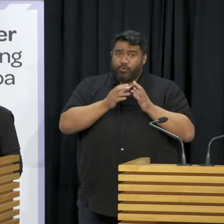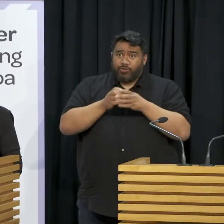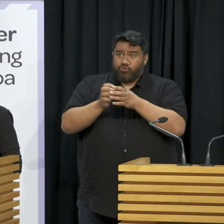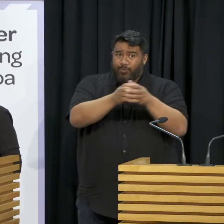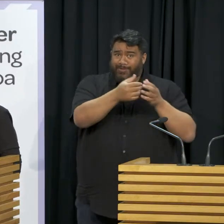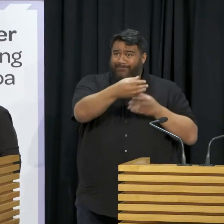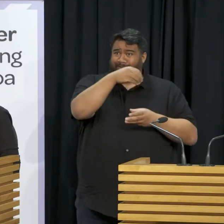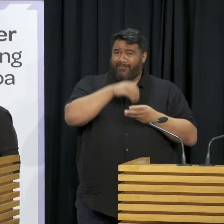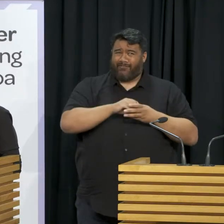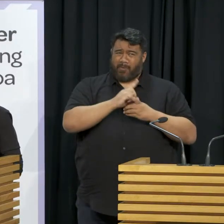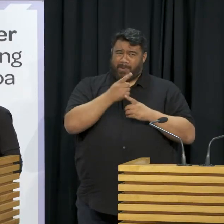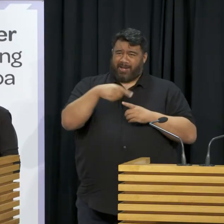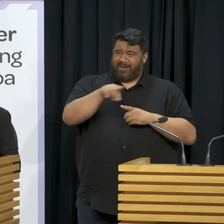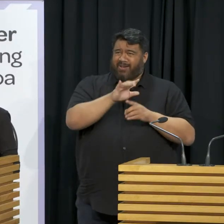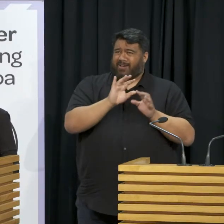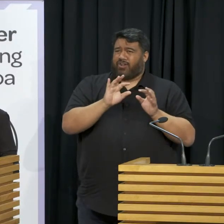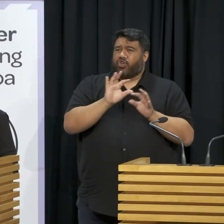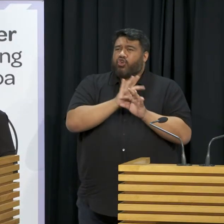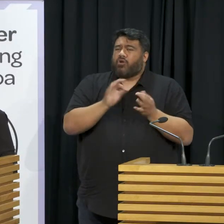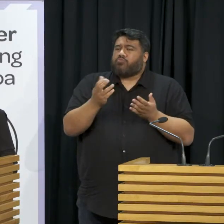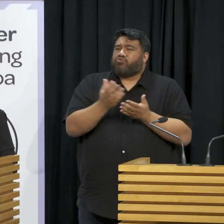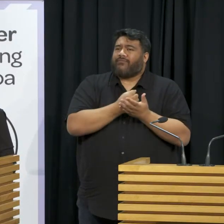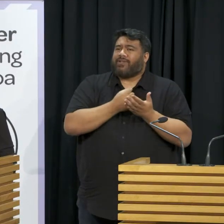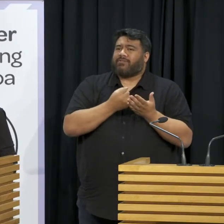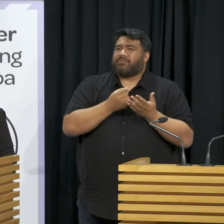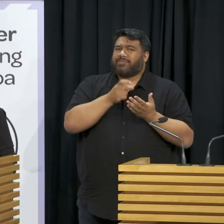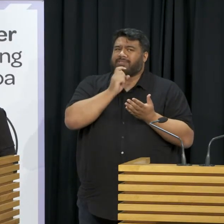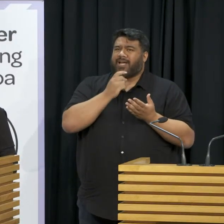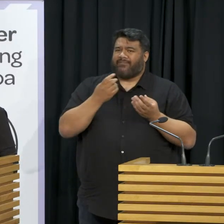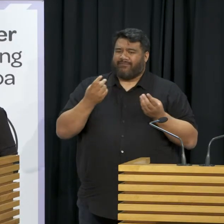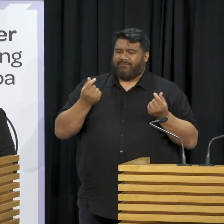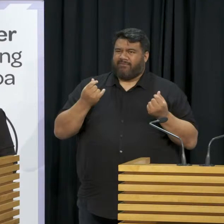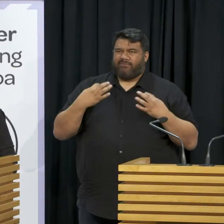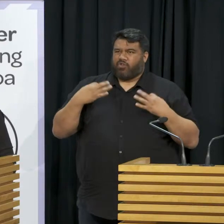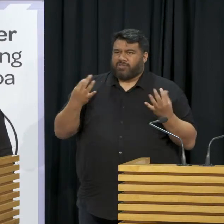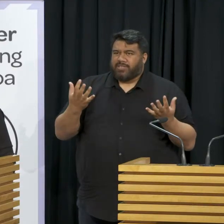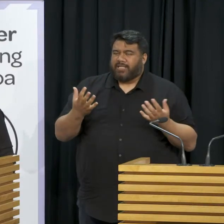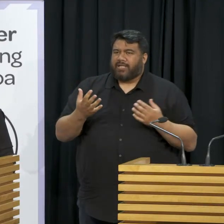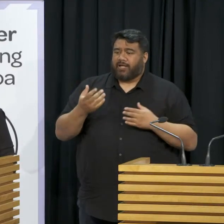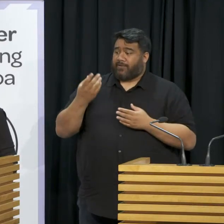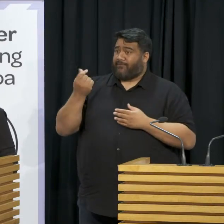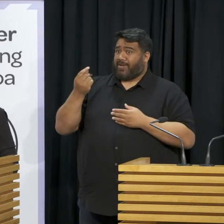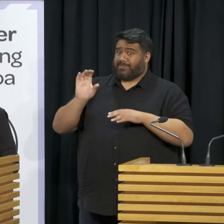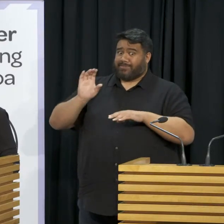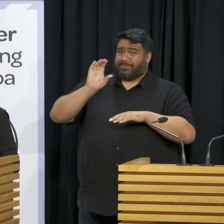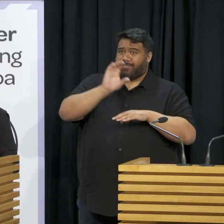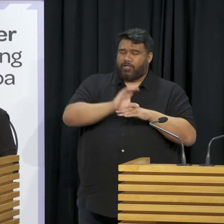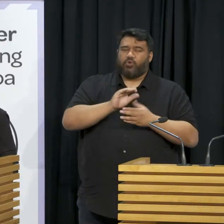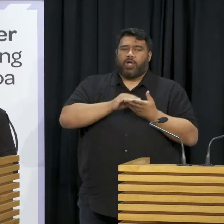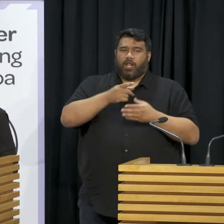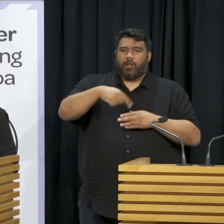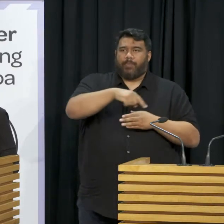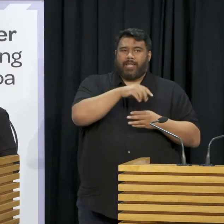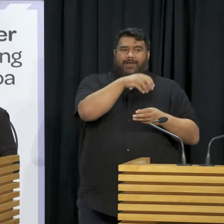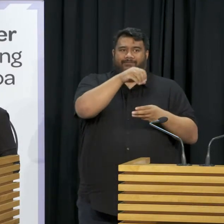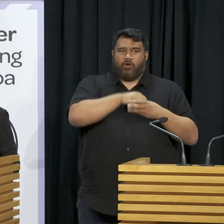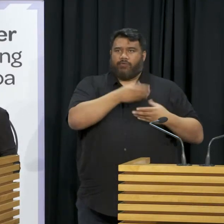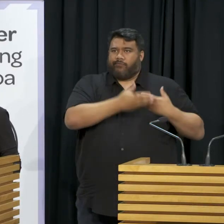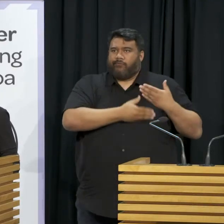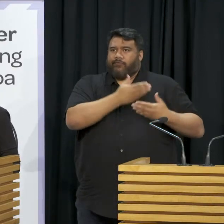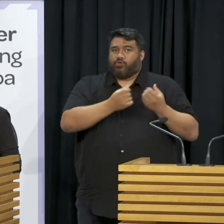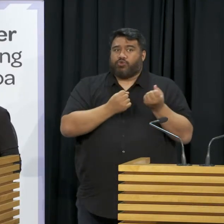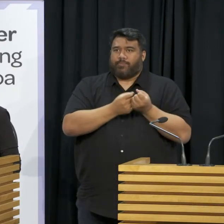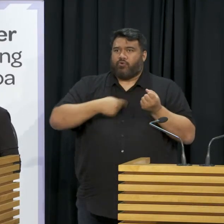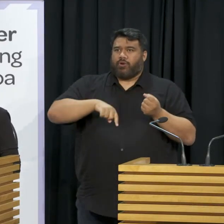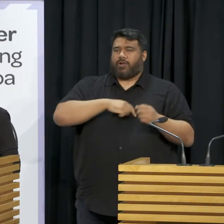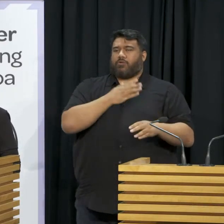are non-profit and have unpaid voluntary staff. This fund will support them to stay involved as we work to implement the Commission's findings, and it was